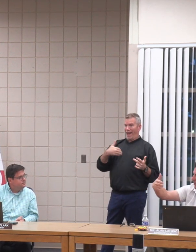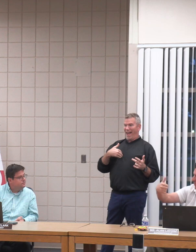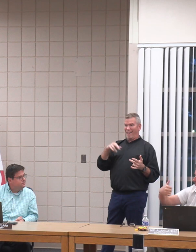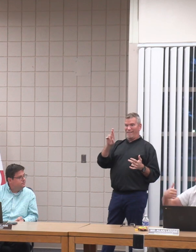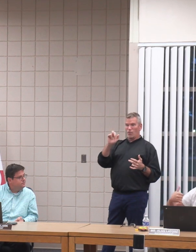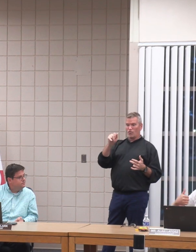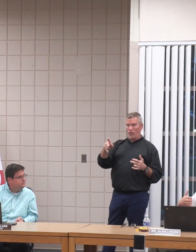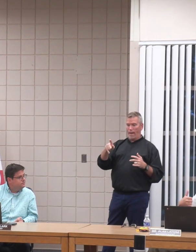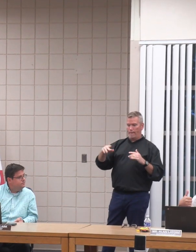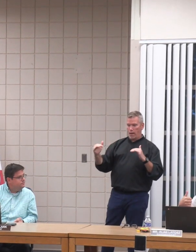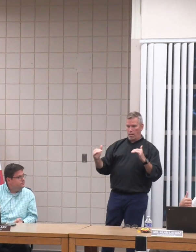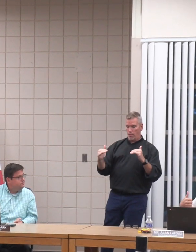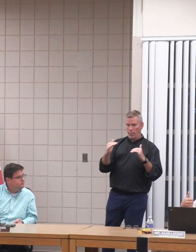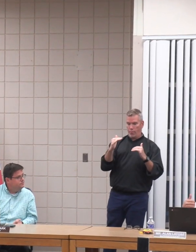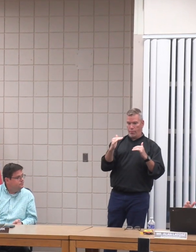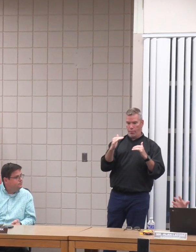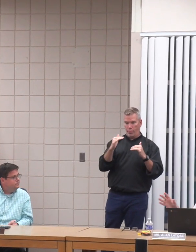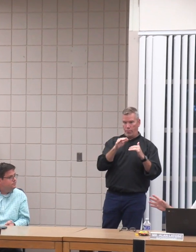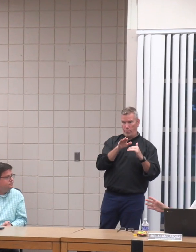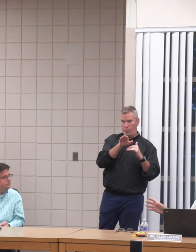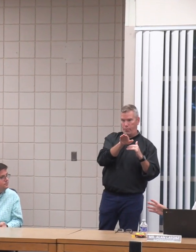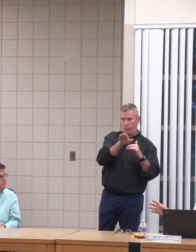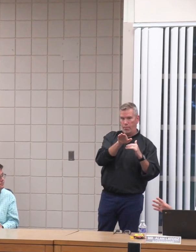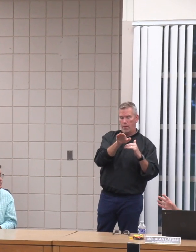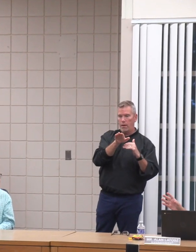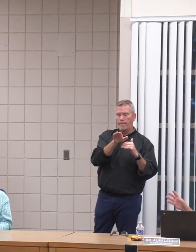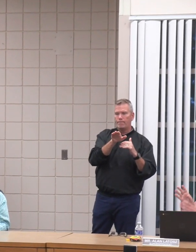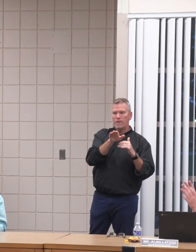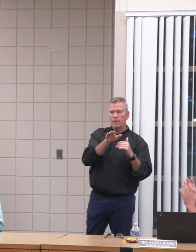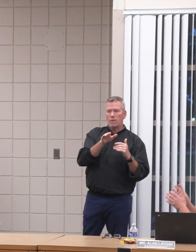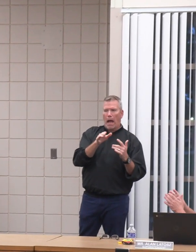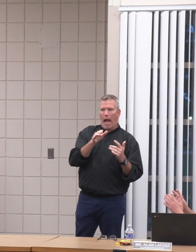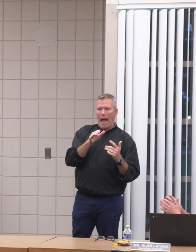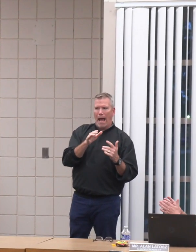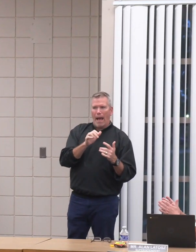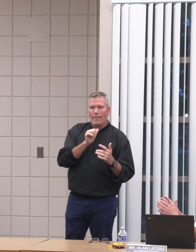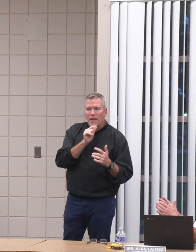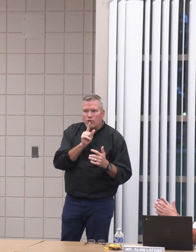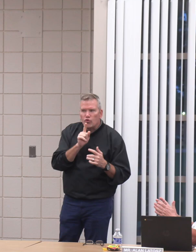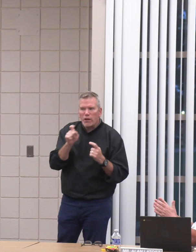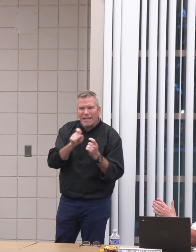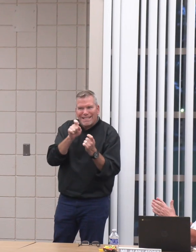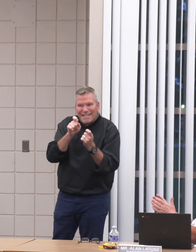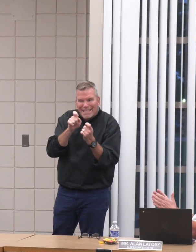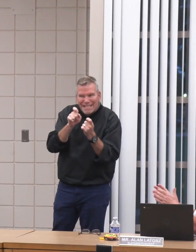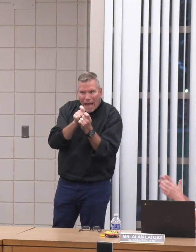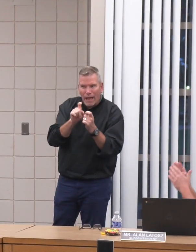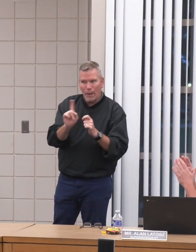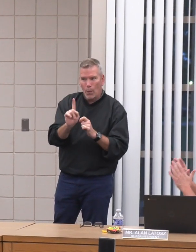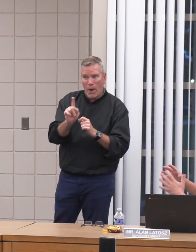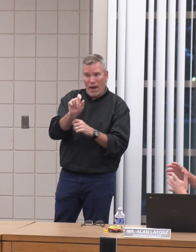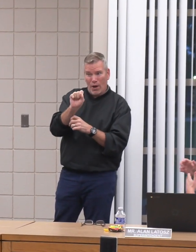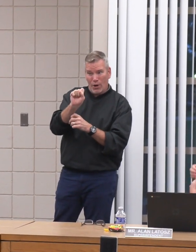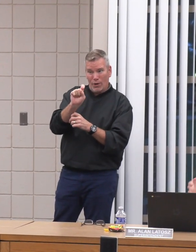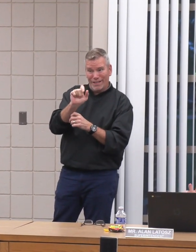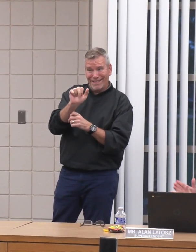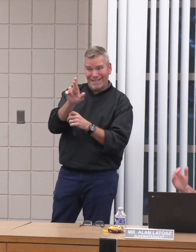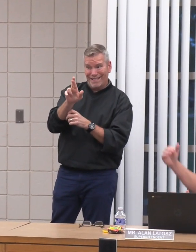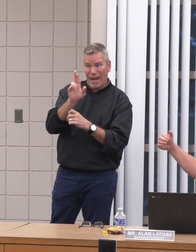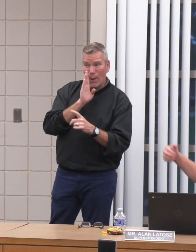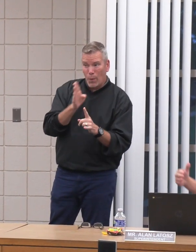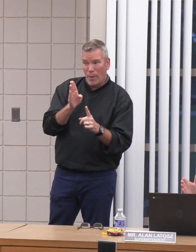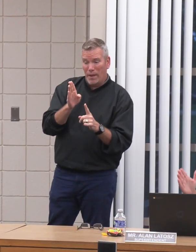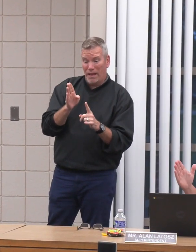kind of up this way and over this way. So I don't know exactly where that stair will come up, if it's going to be kind of